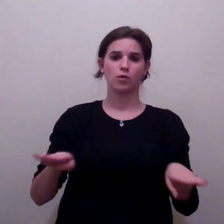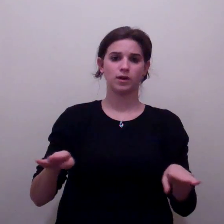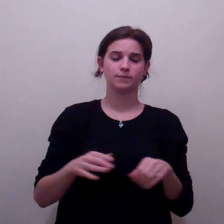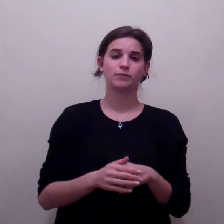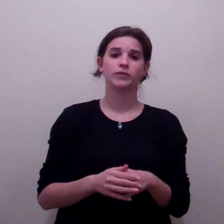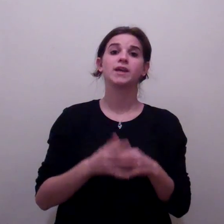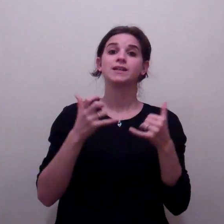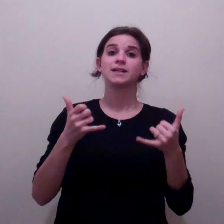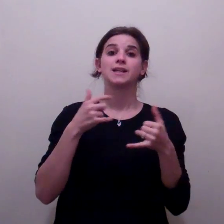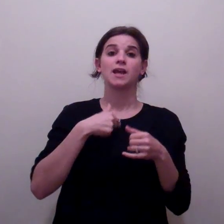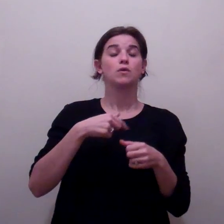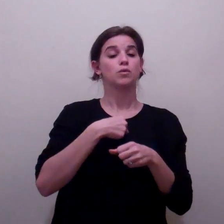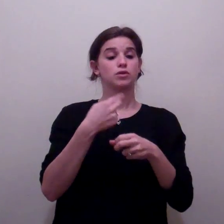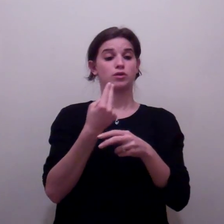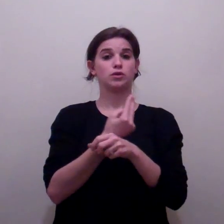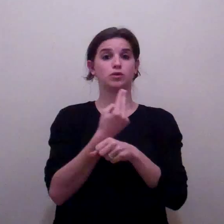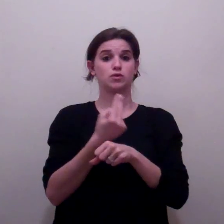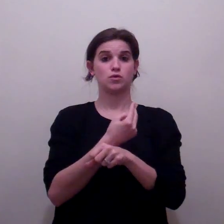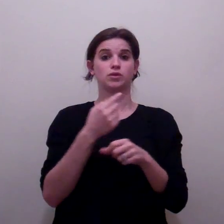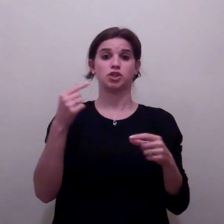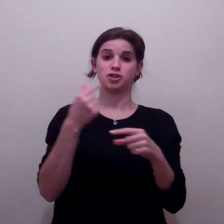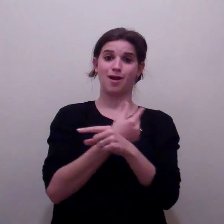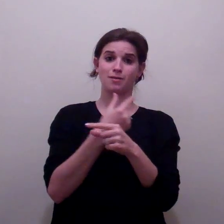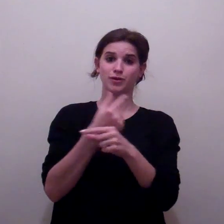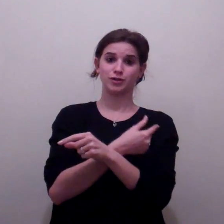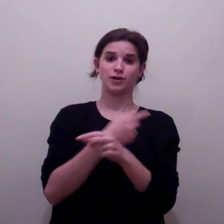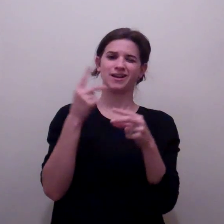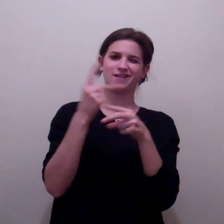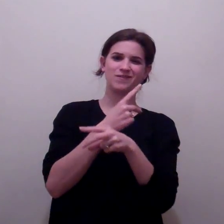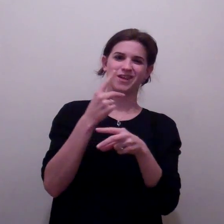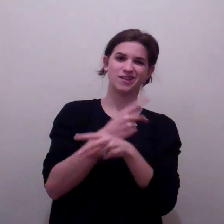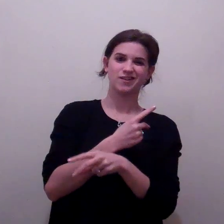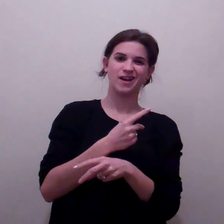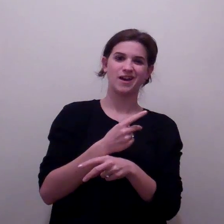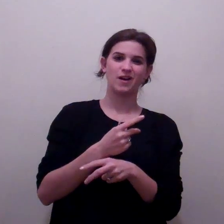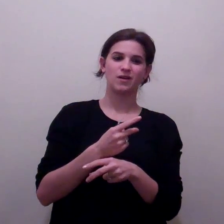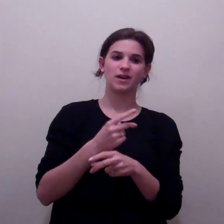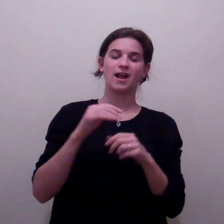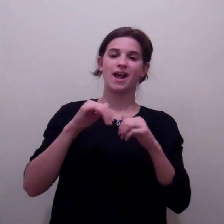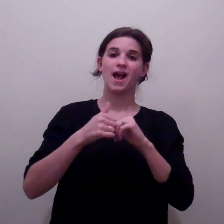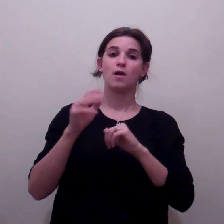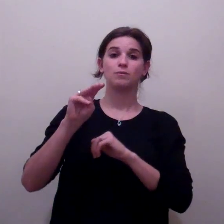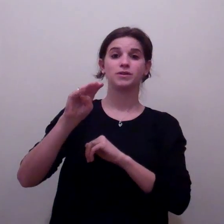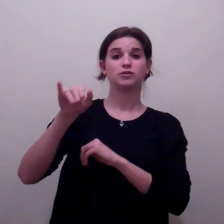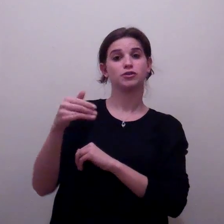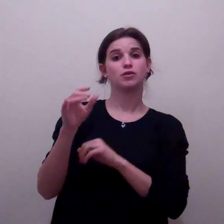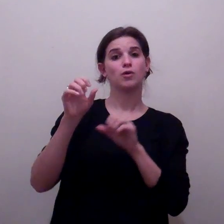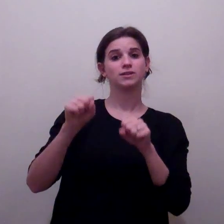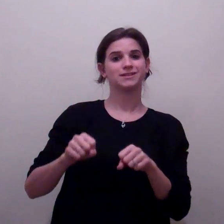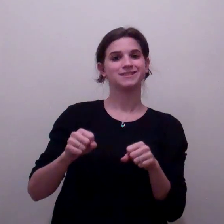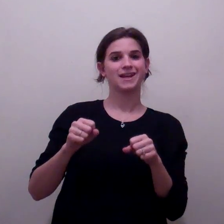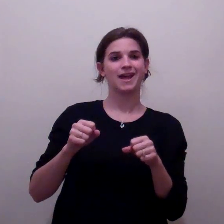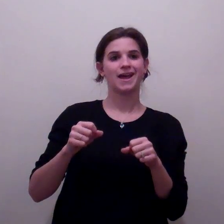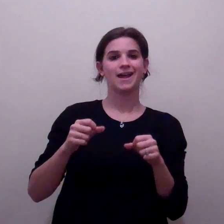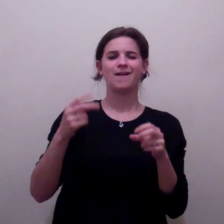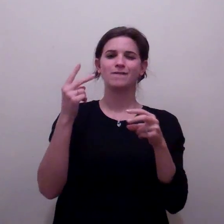to show how Mr. Jones can determine the cost of the plywood and the cement he will